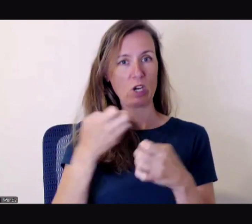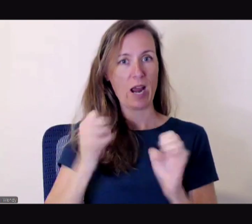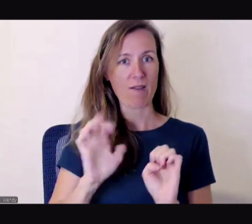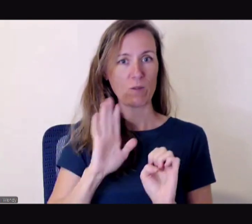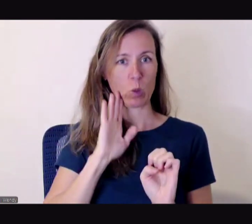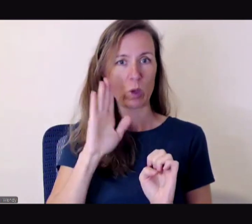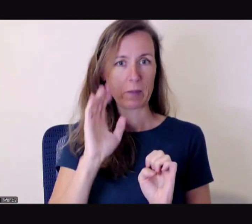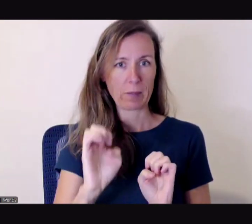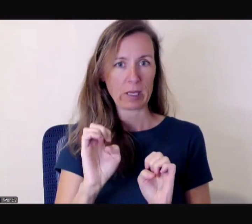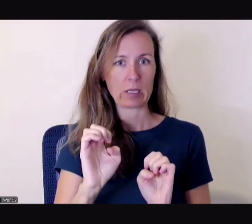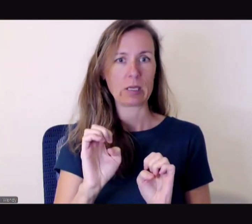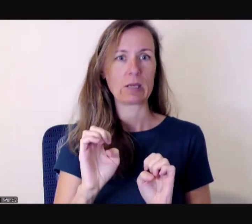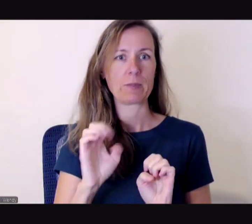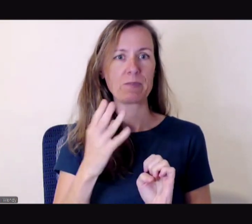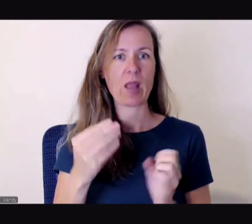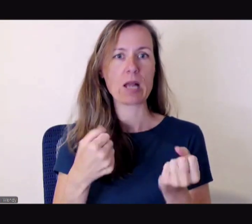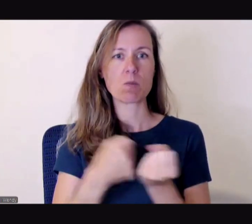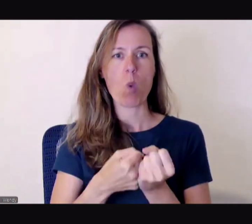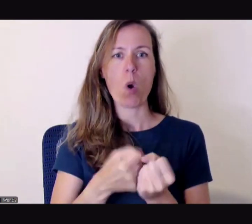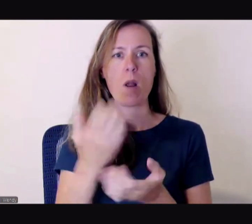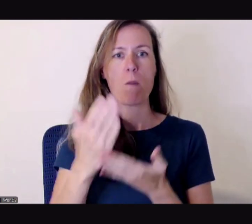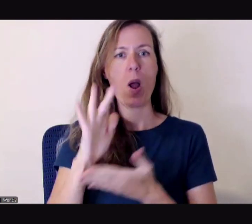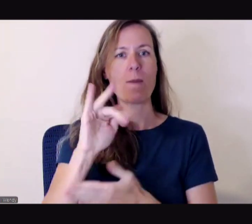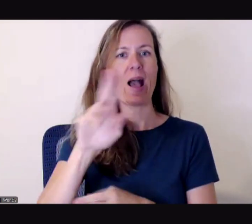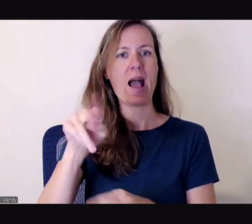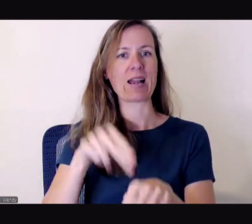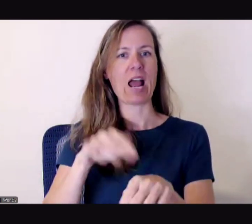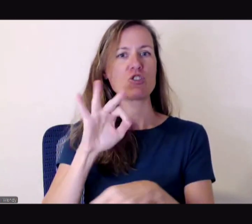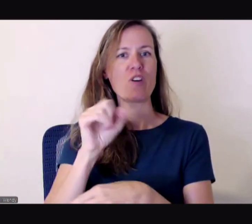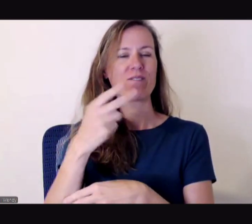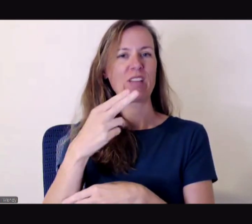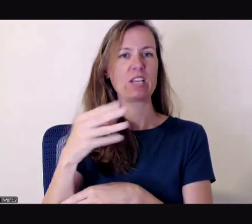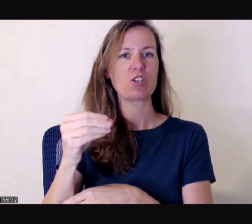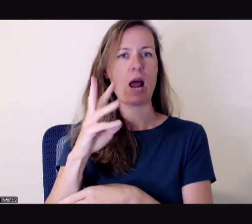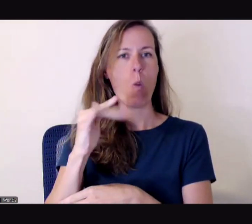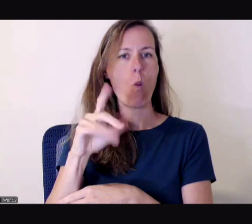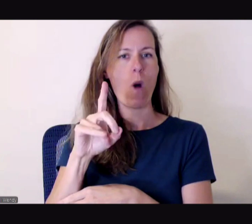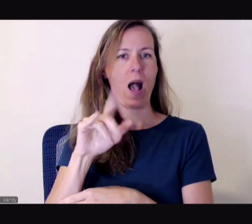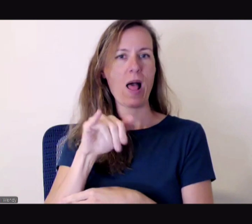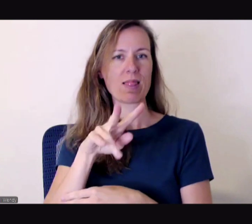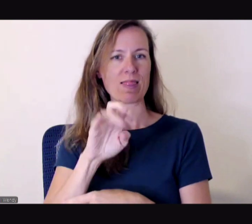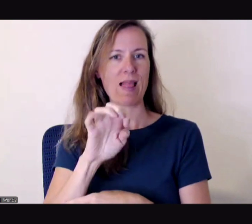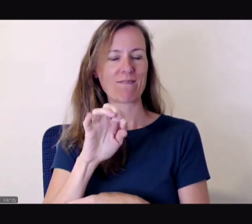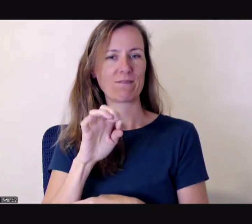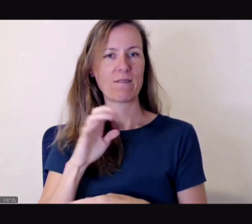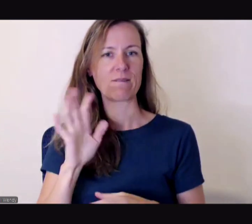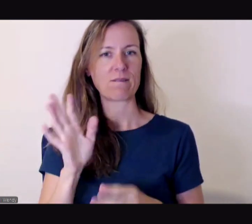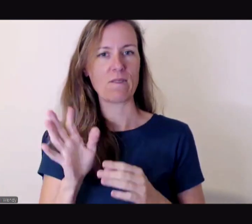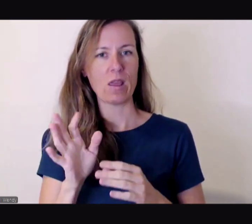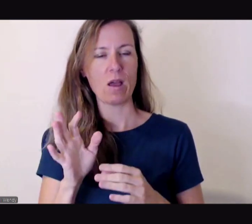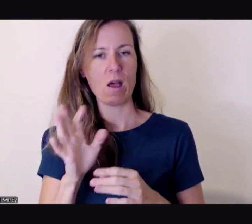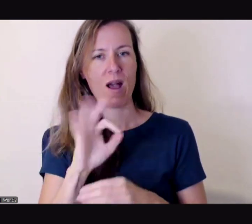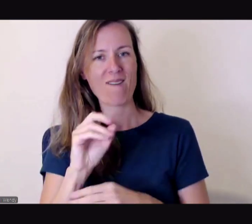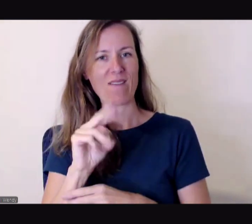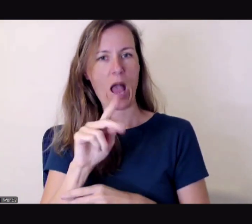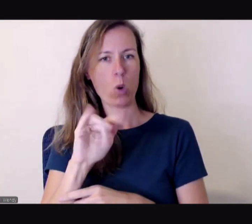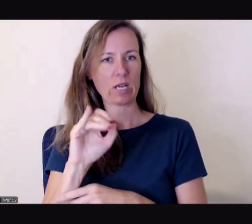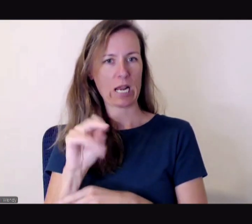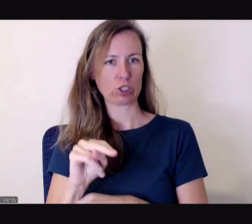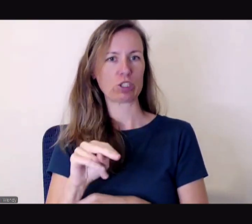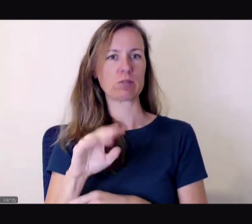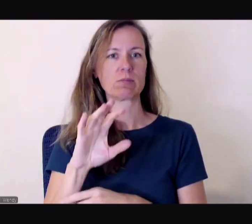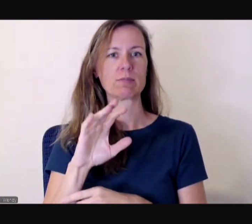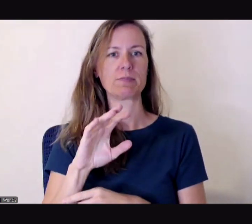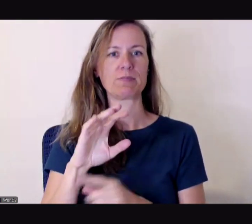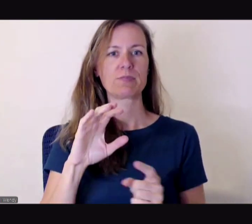a site walk for the town yesterday. The project planners will be making a presentation next